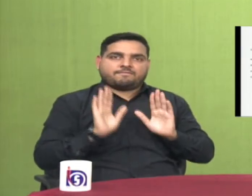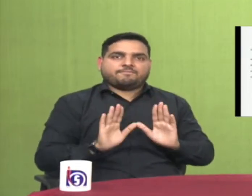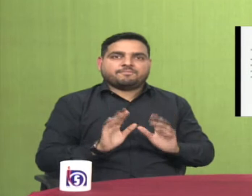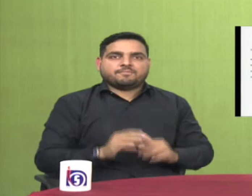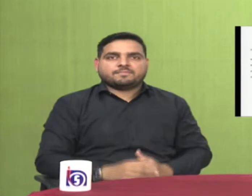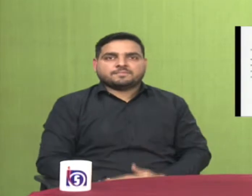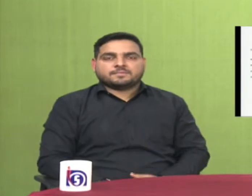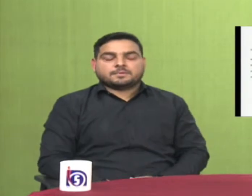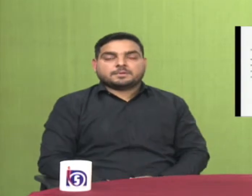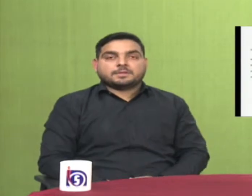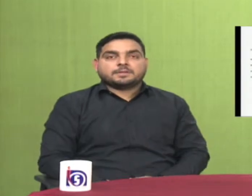expression,